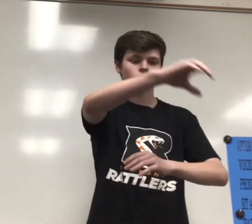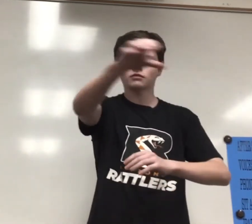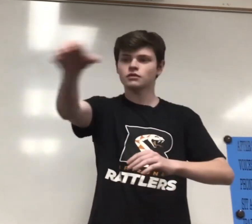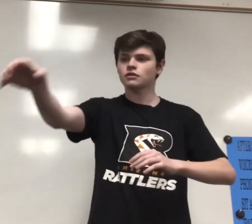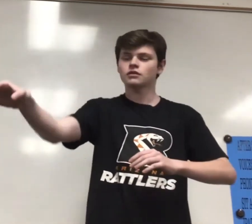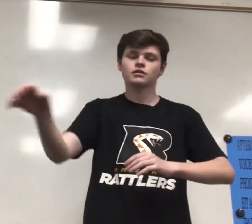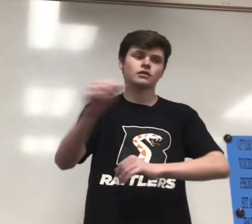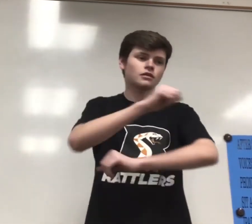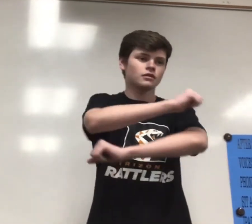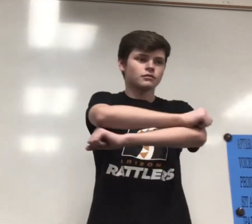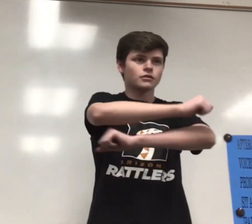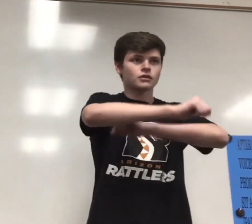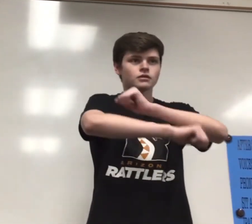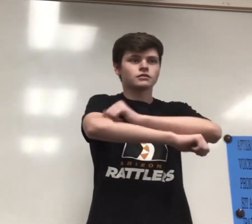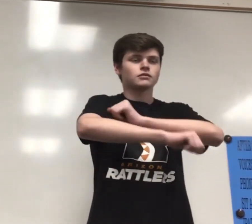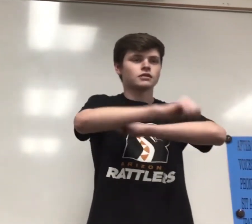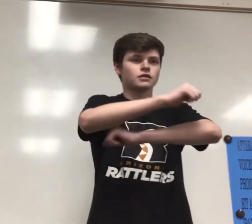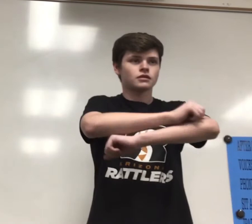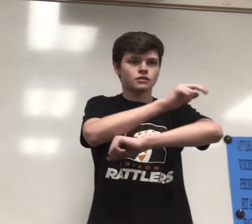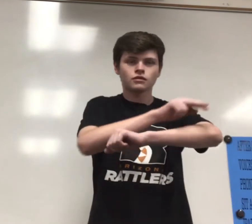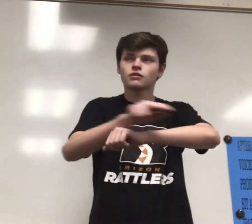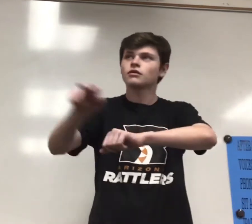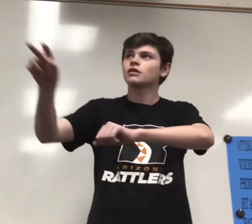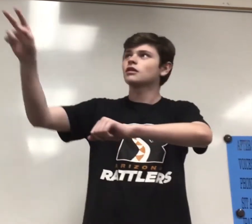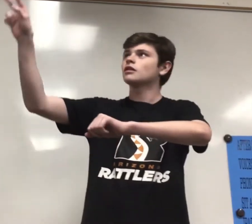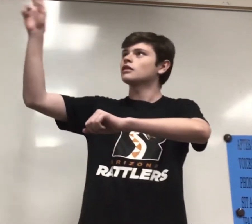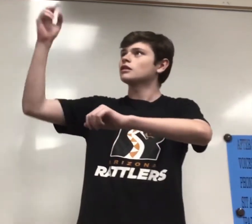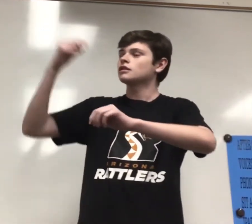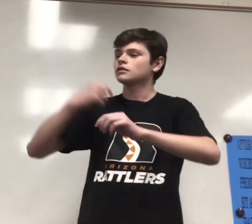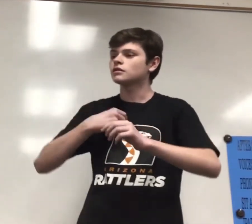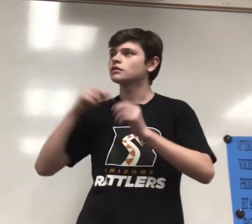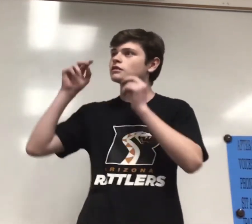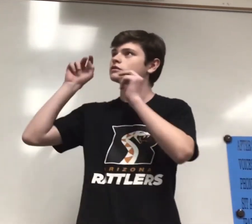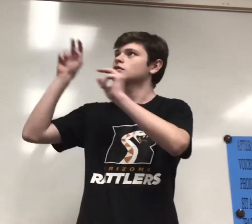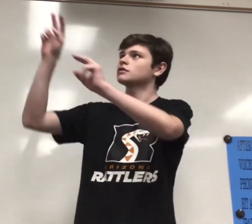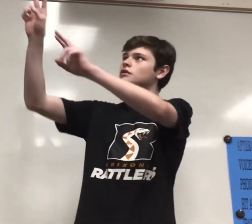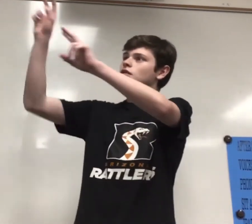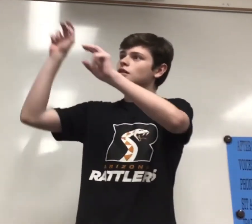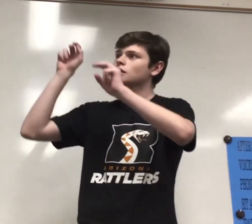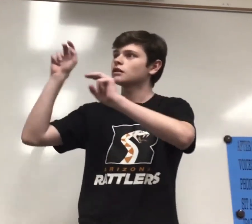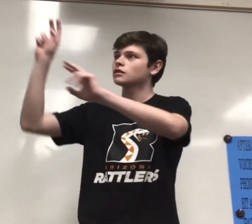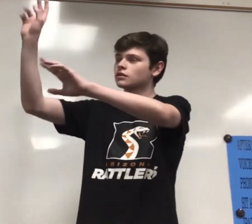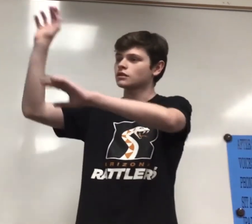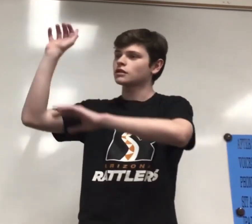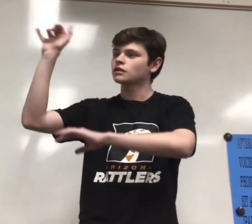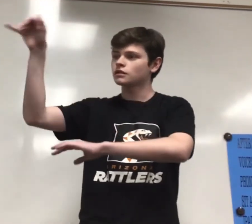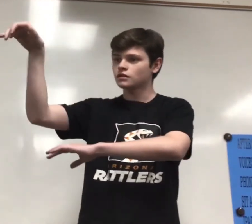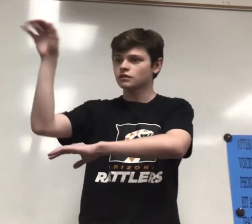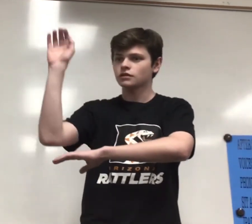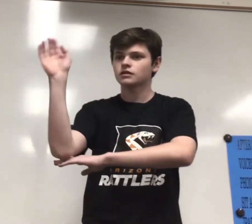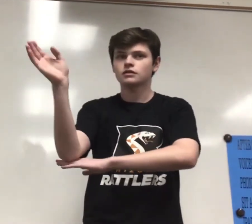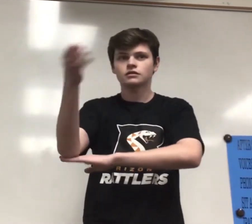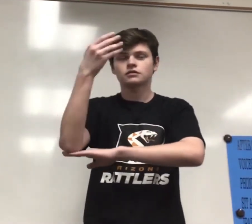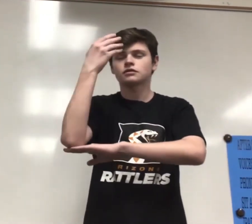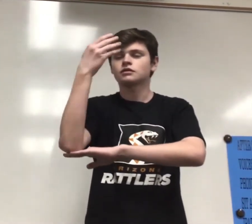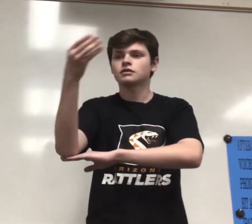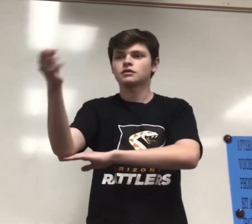ramparts we watched were so gallantly streaming